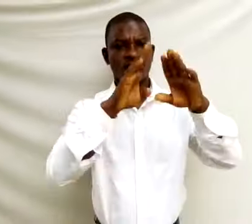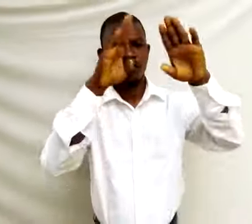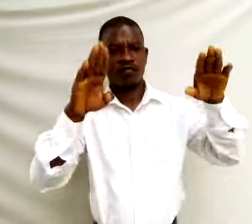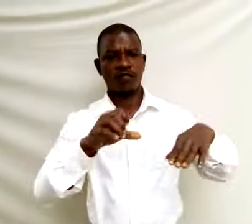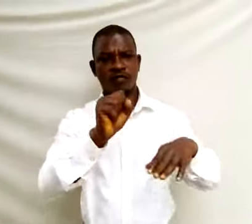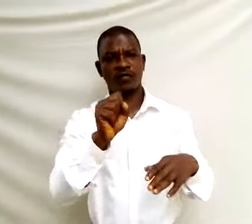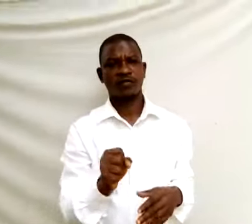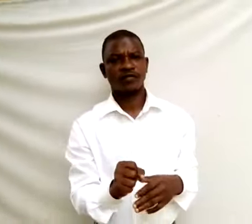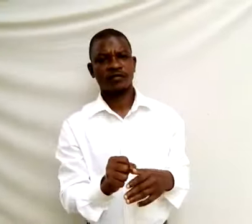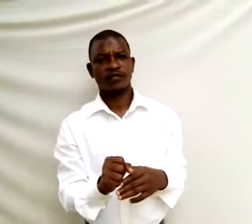houses.